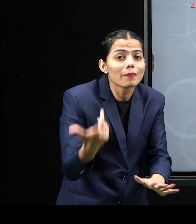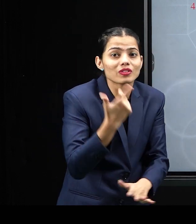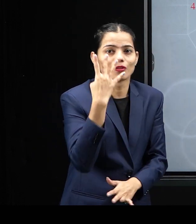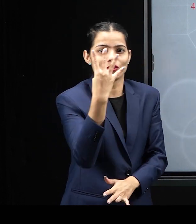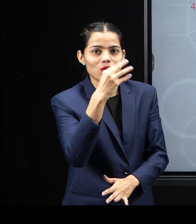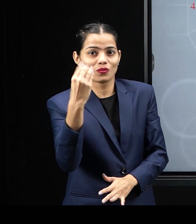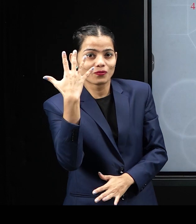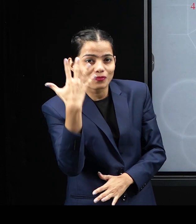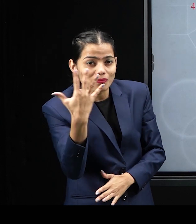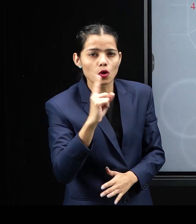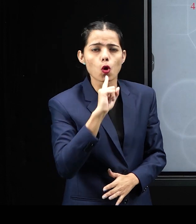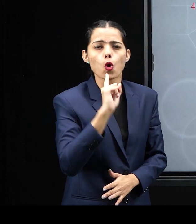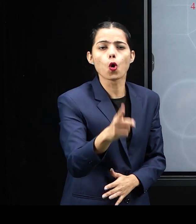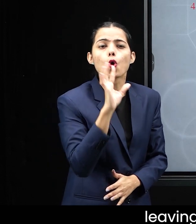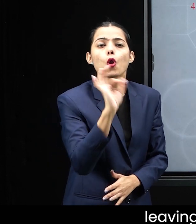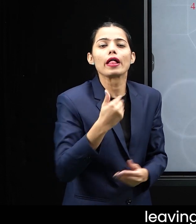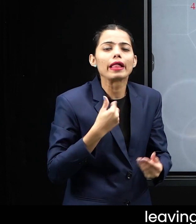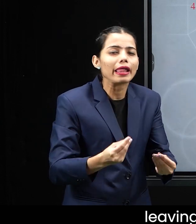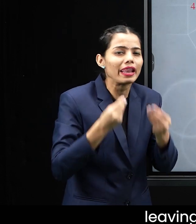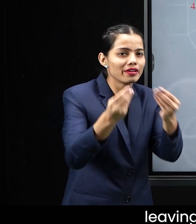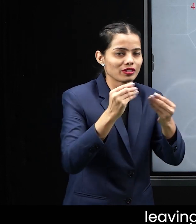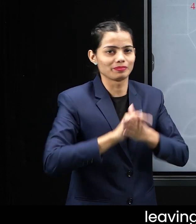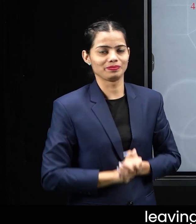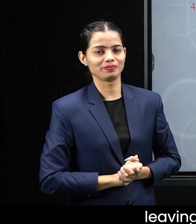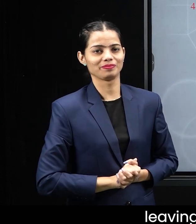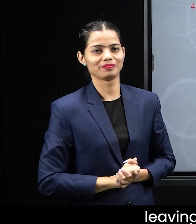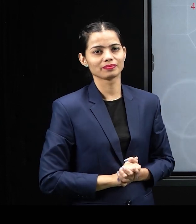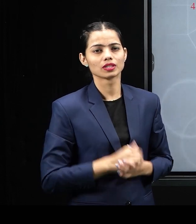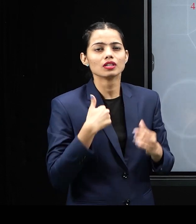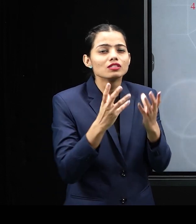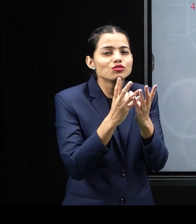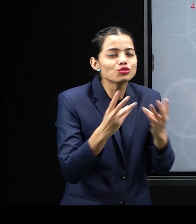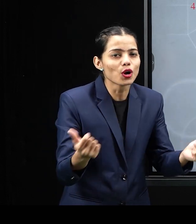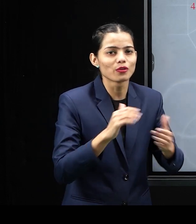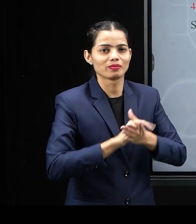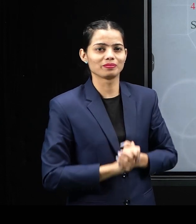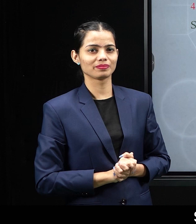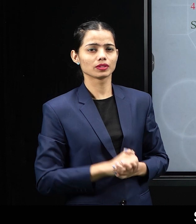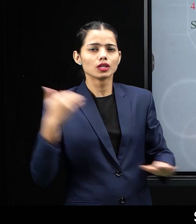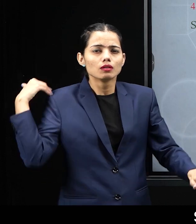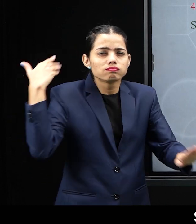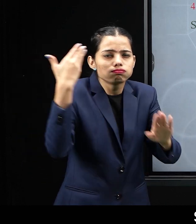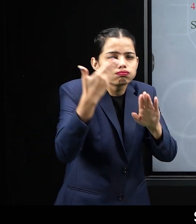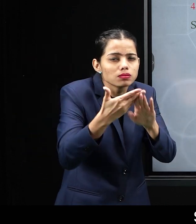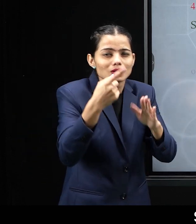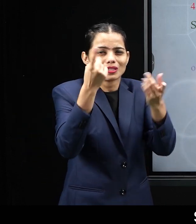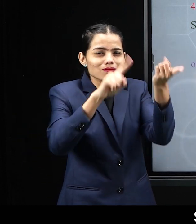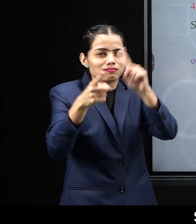572, leaving remainders 4 and 5 respectively. Solution: since the remainders